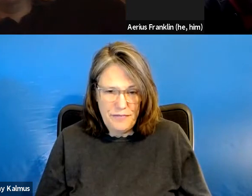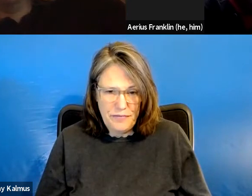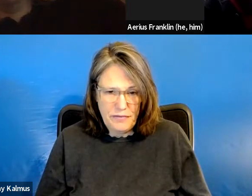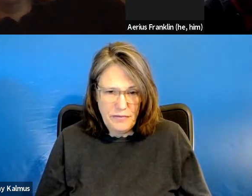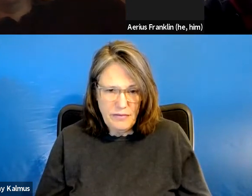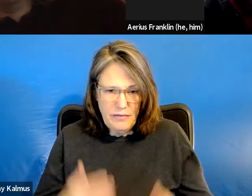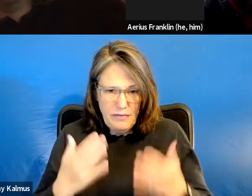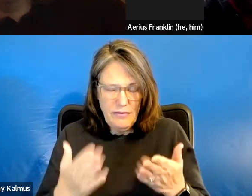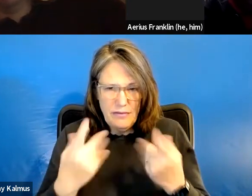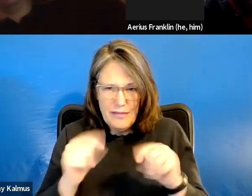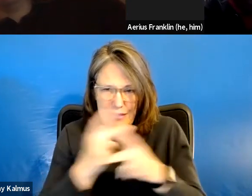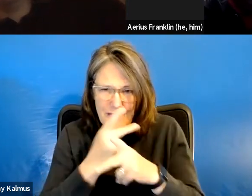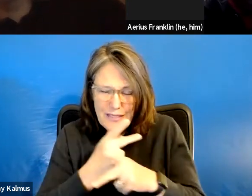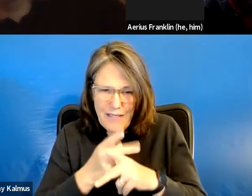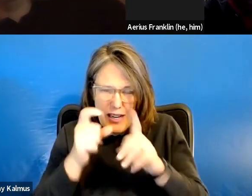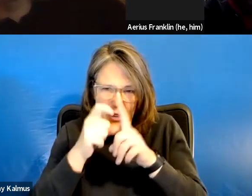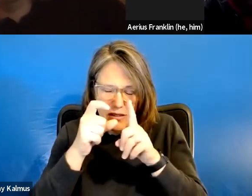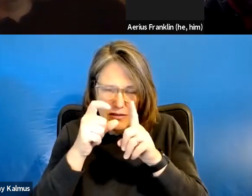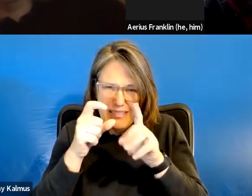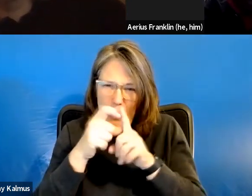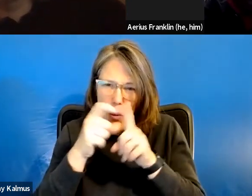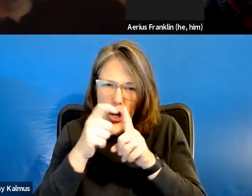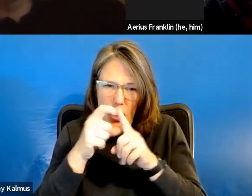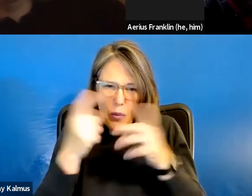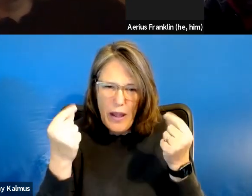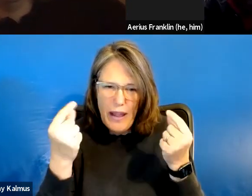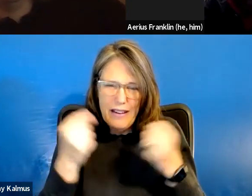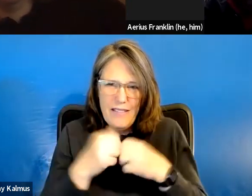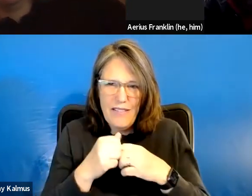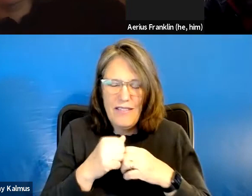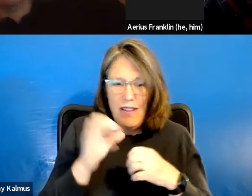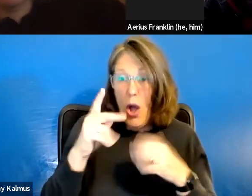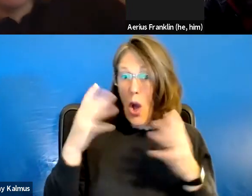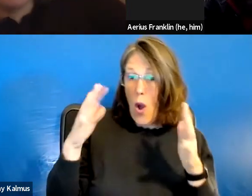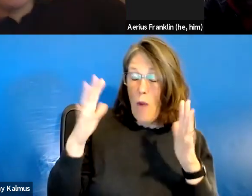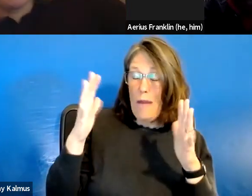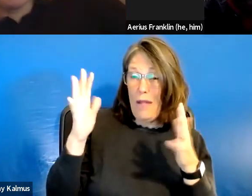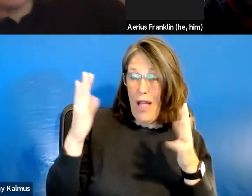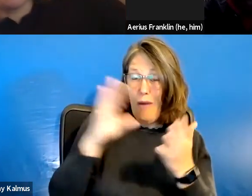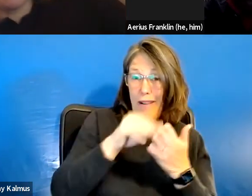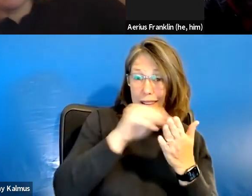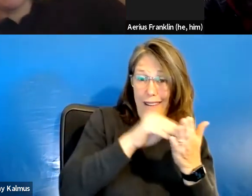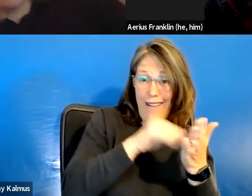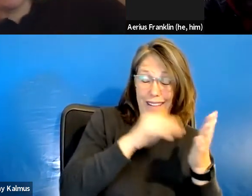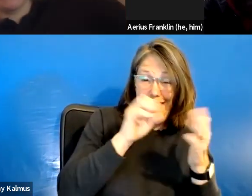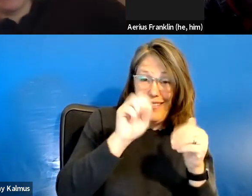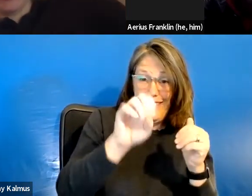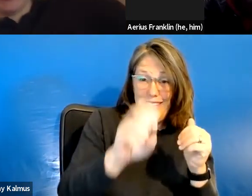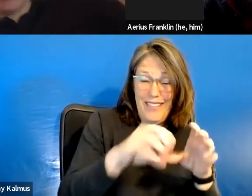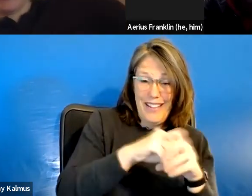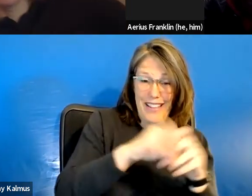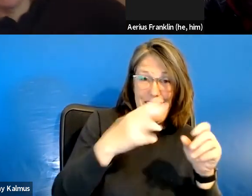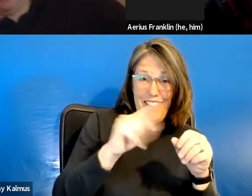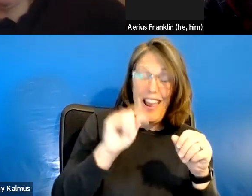those letters up and figure out what the word may be. Oh, people have already got it. They're already putting it in the. Oh, are